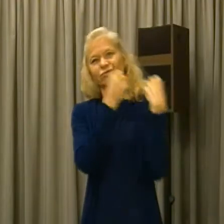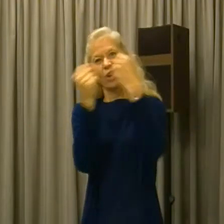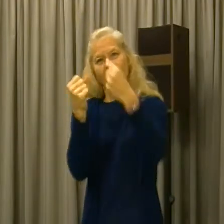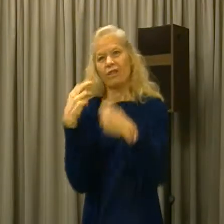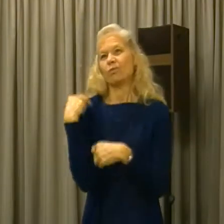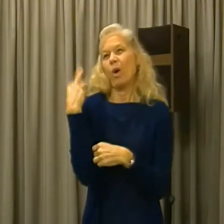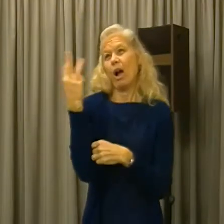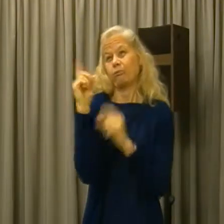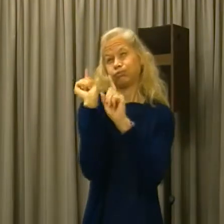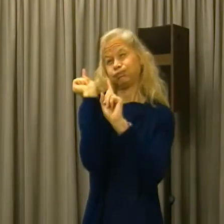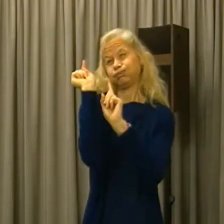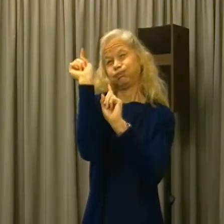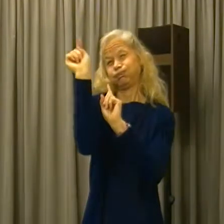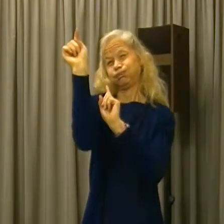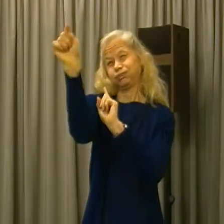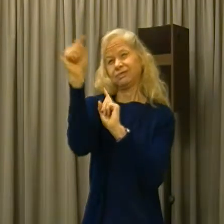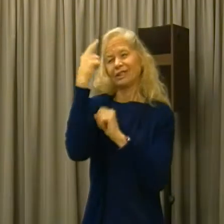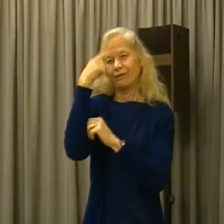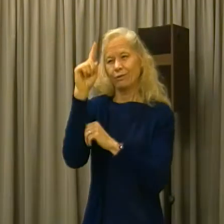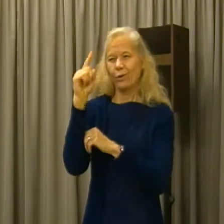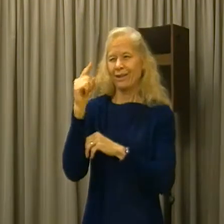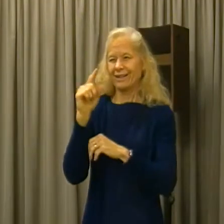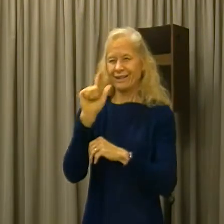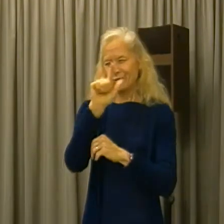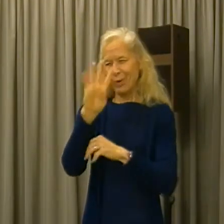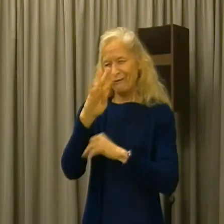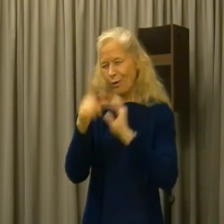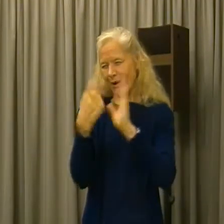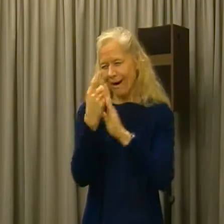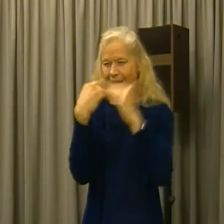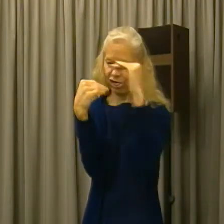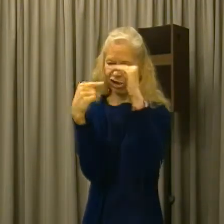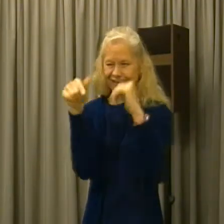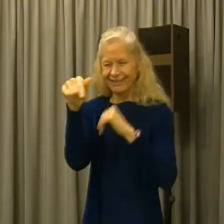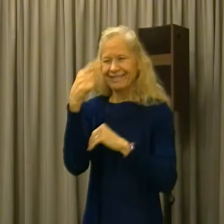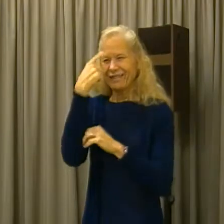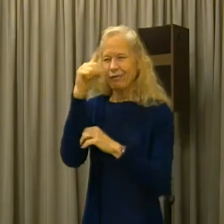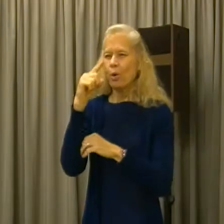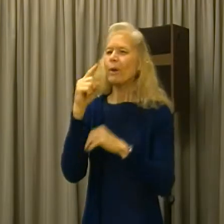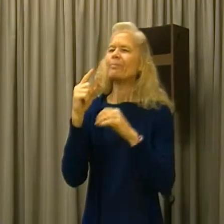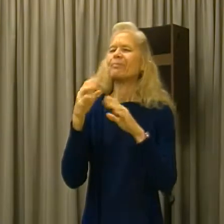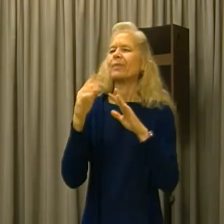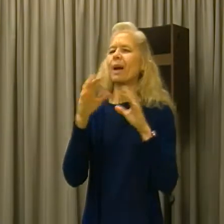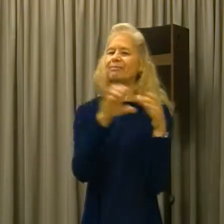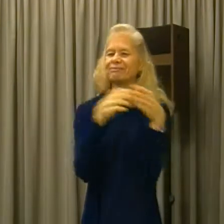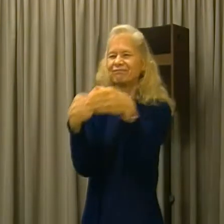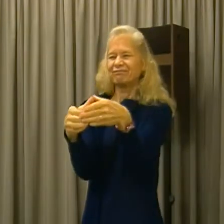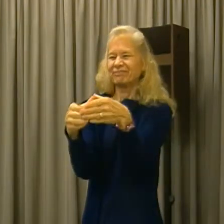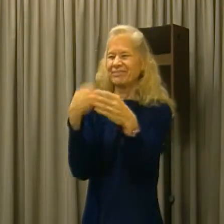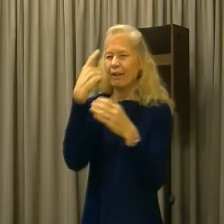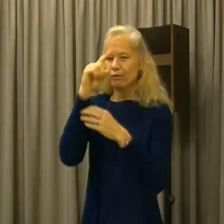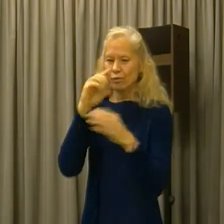I'm thankful for that, and got to see Anna's mom up